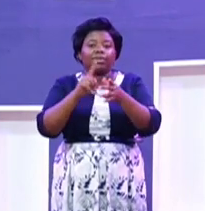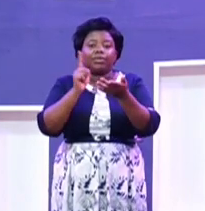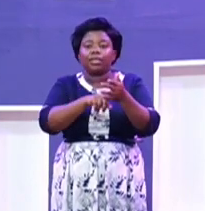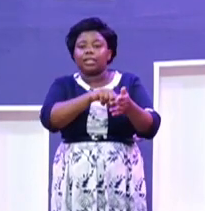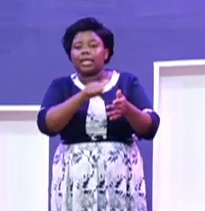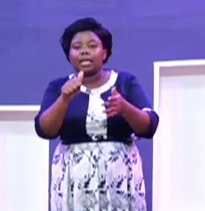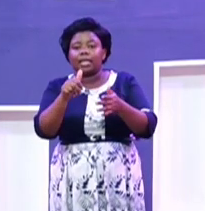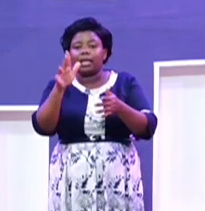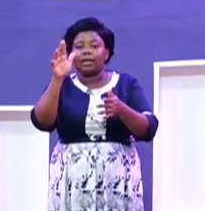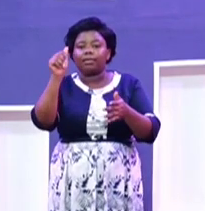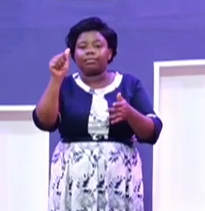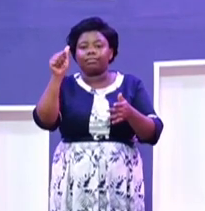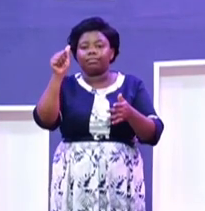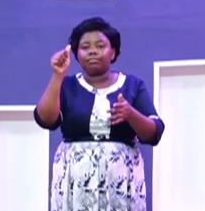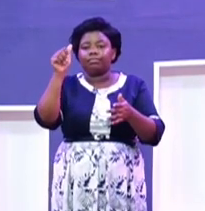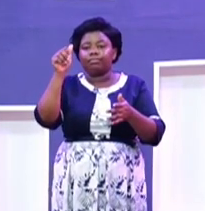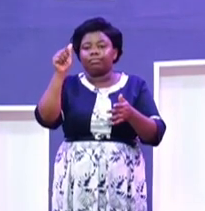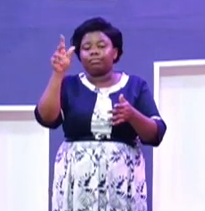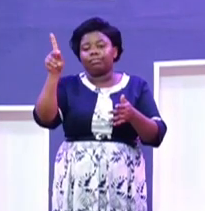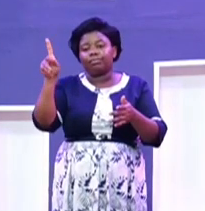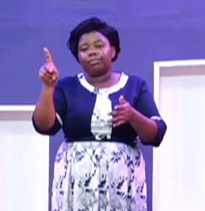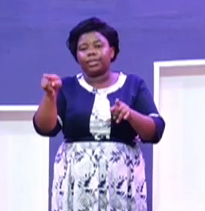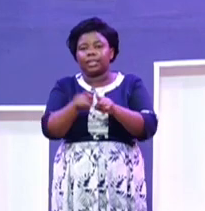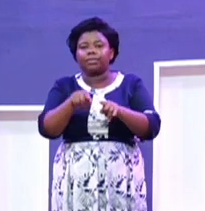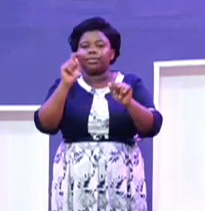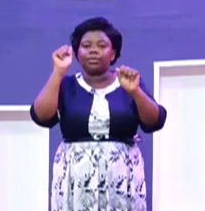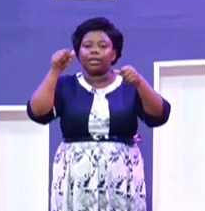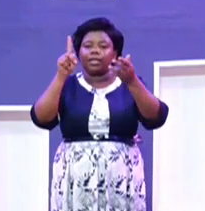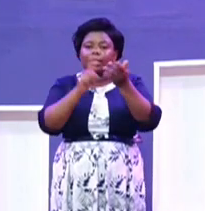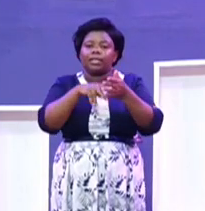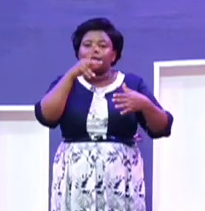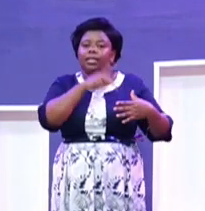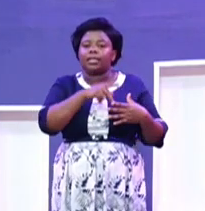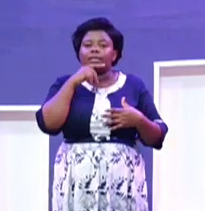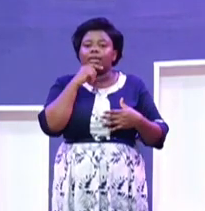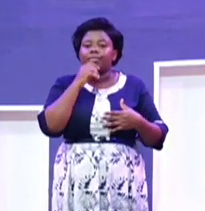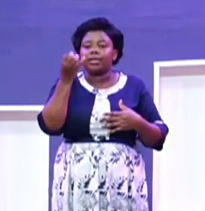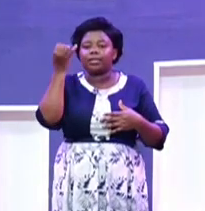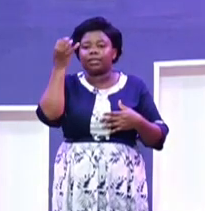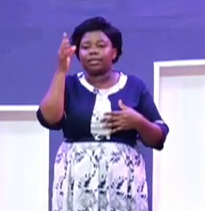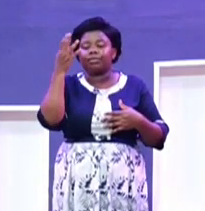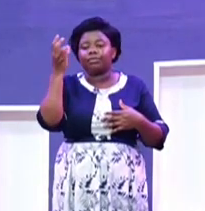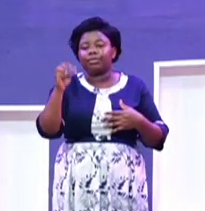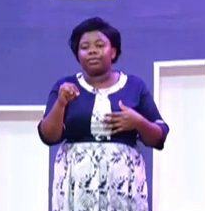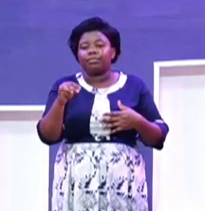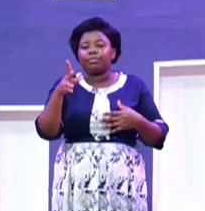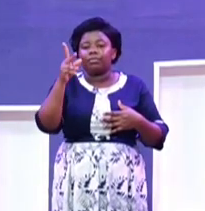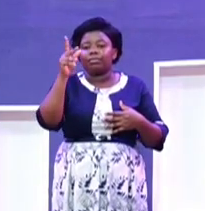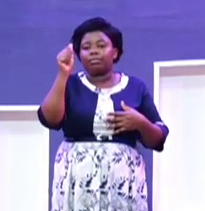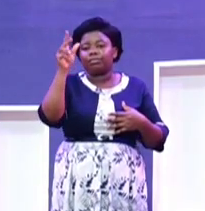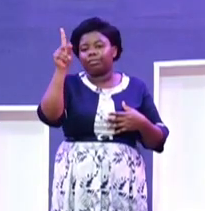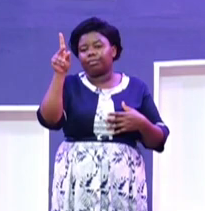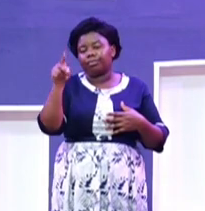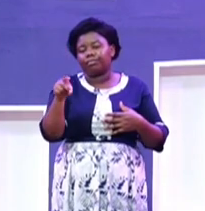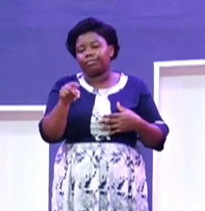WhatsApp neku radio ya fosolo downloadinga app yayo noberango juuliriza bulungi mukama yebazibwe.